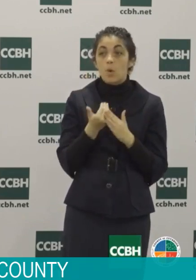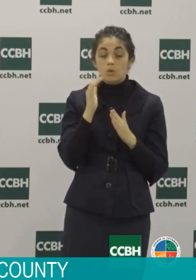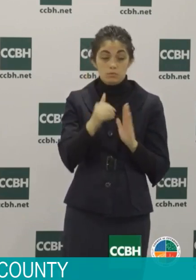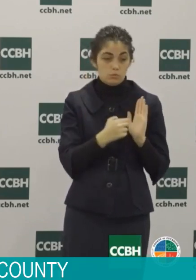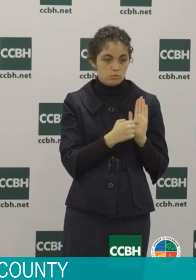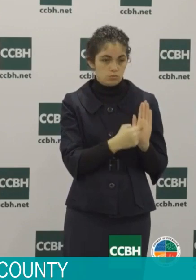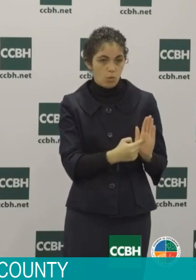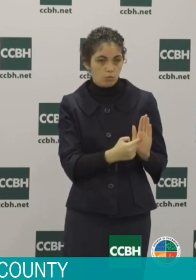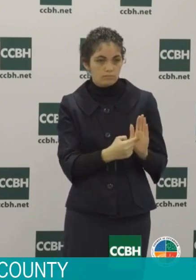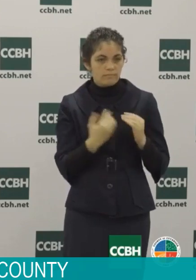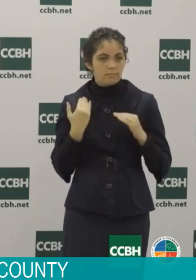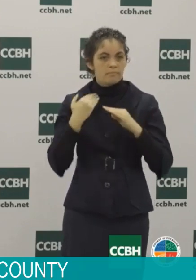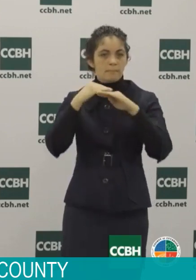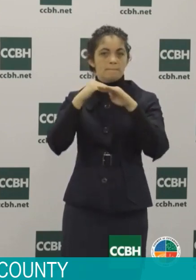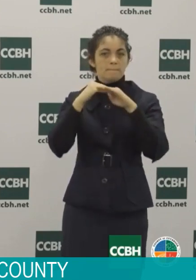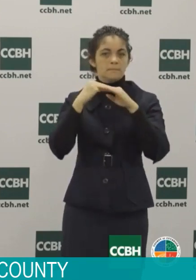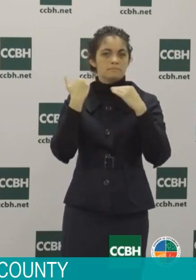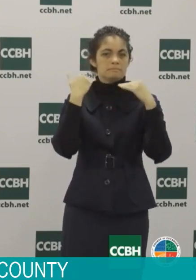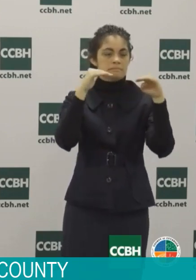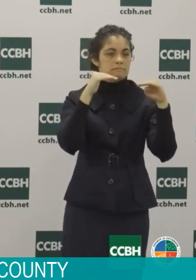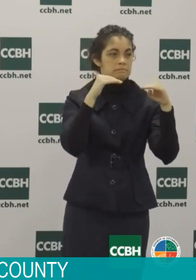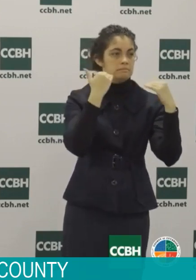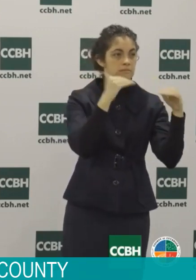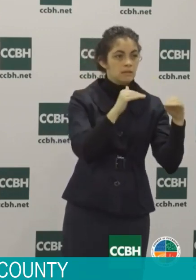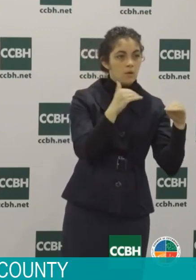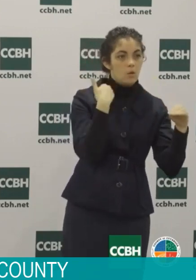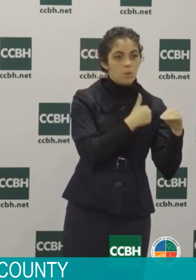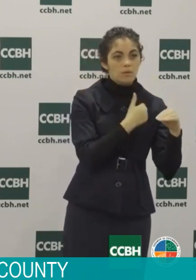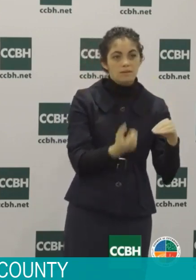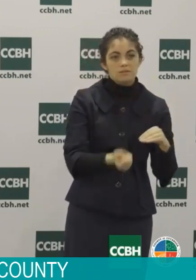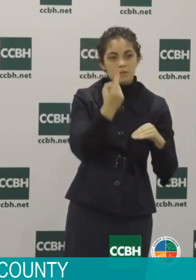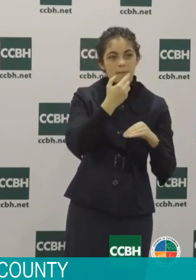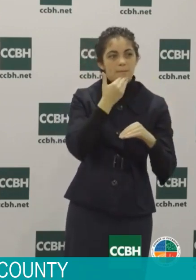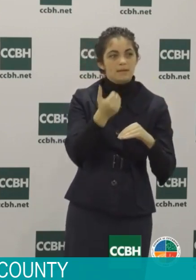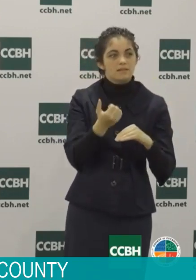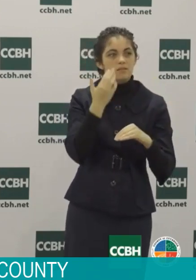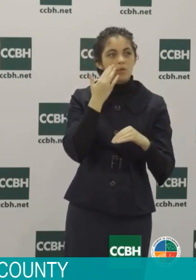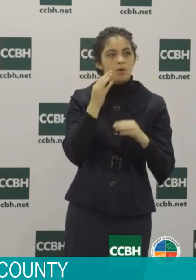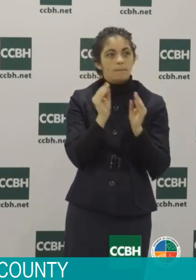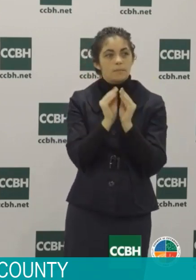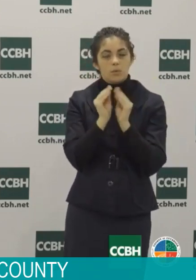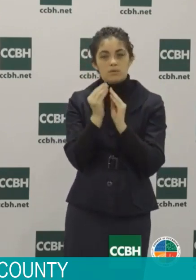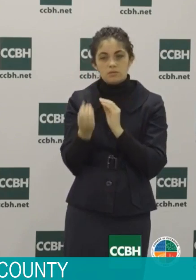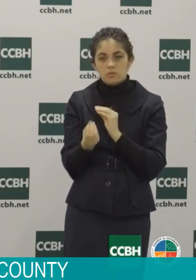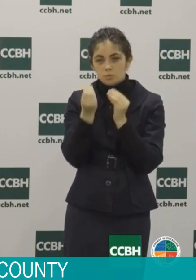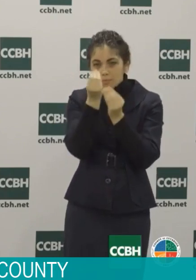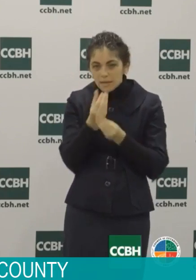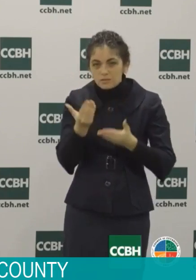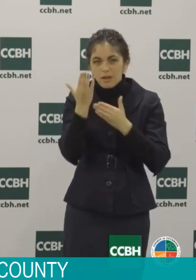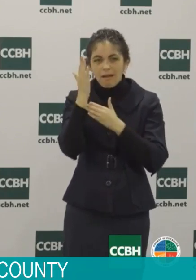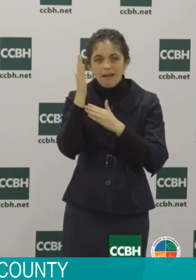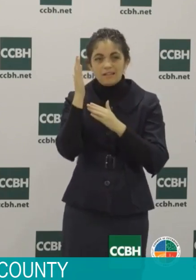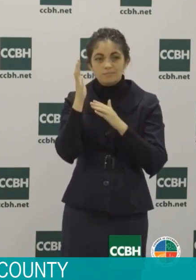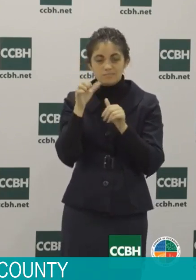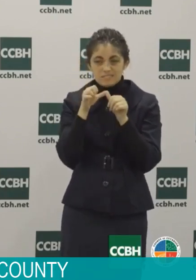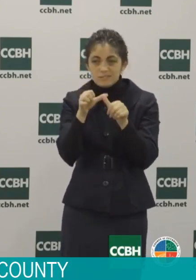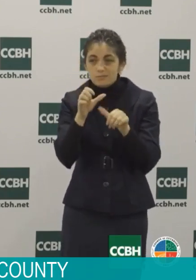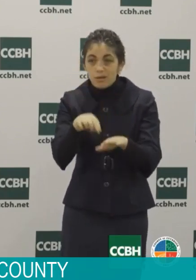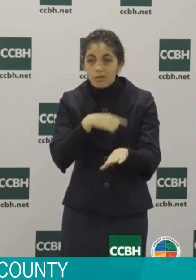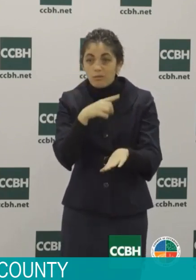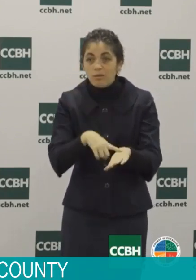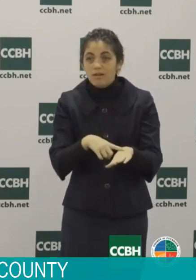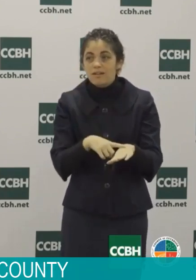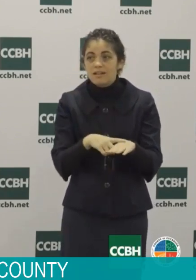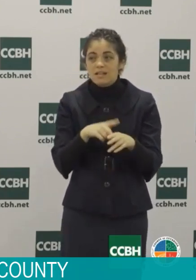models have limitations, but we're trying to understand them to best give you information about how long is this going to be?